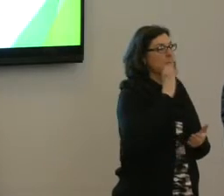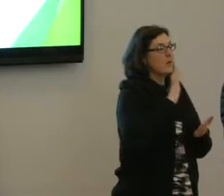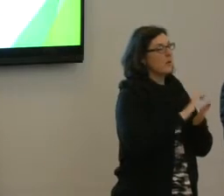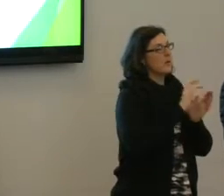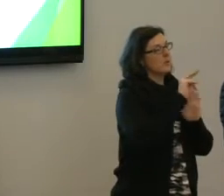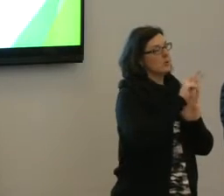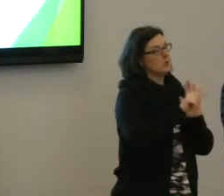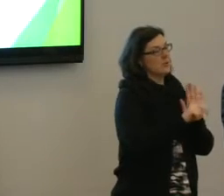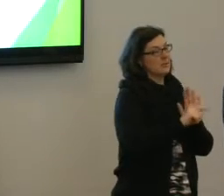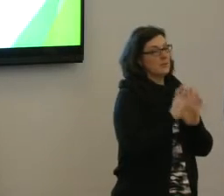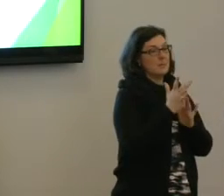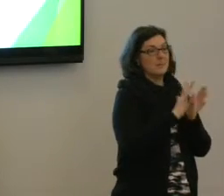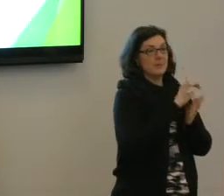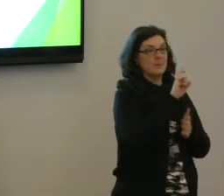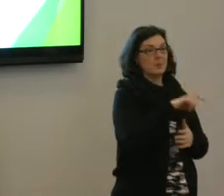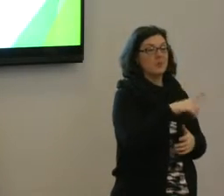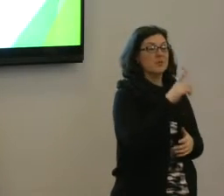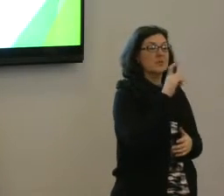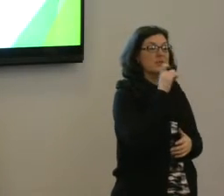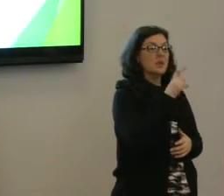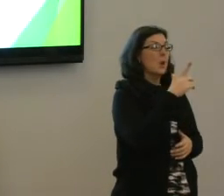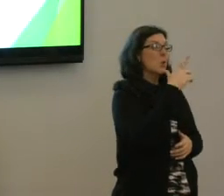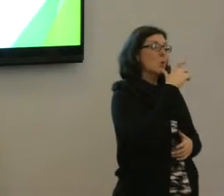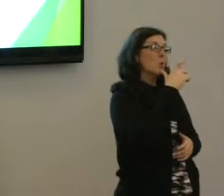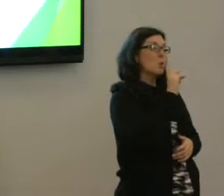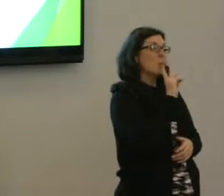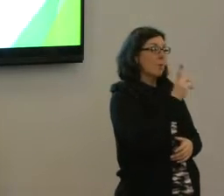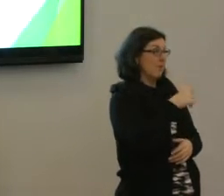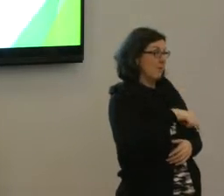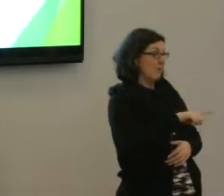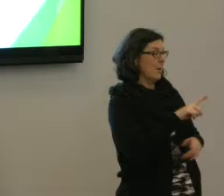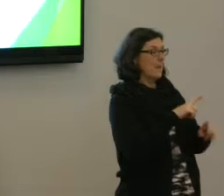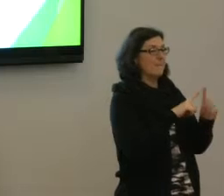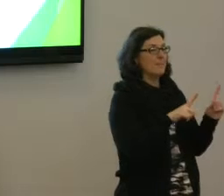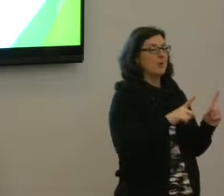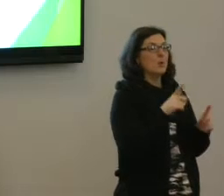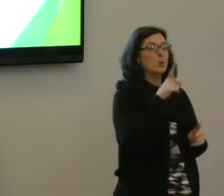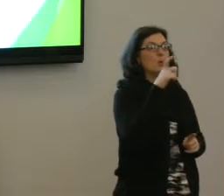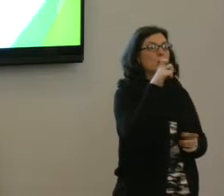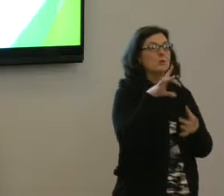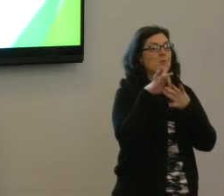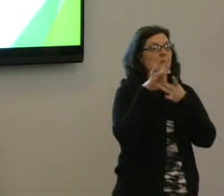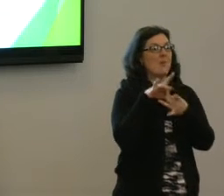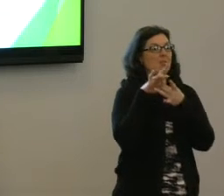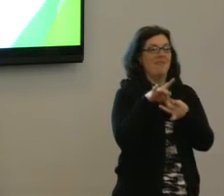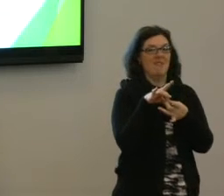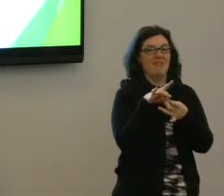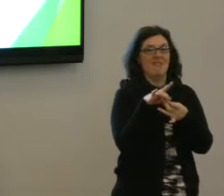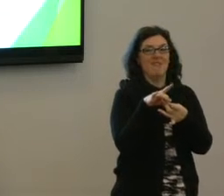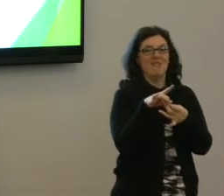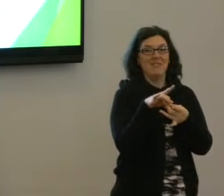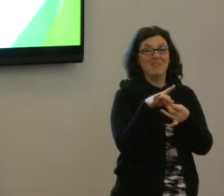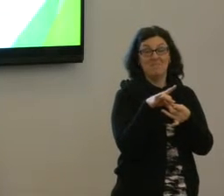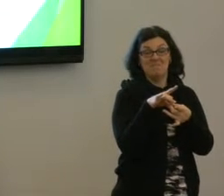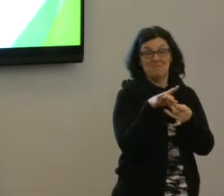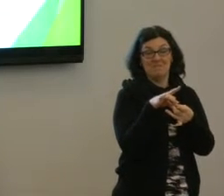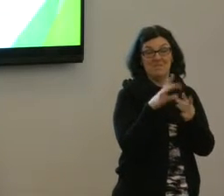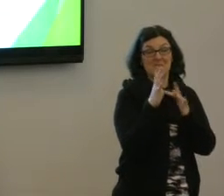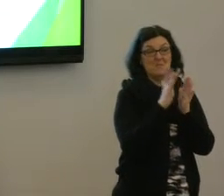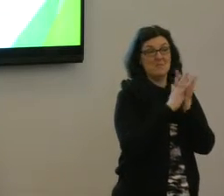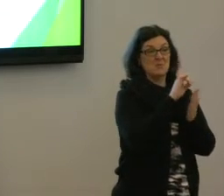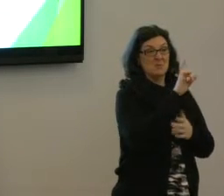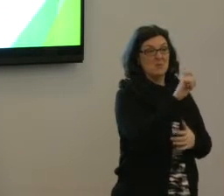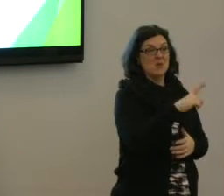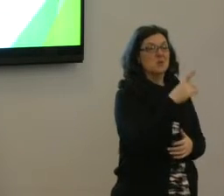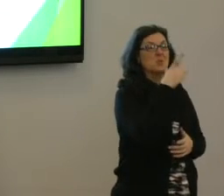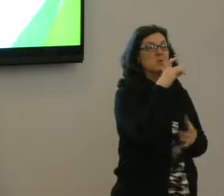scholar, says the biblical question is not who are you. The biblical question is whose are you? Whose are you? The biblical question is whose are